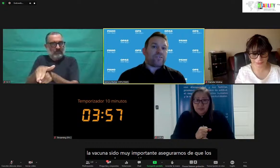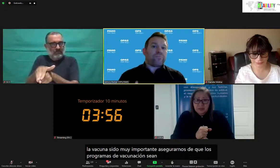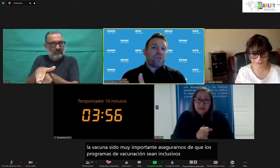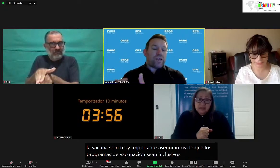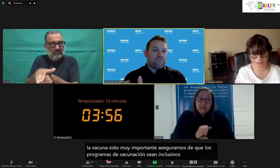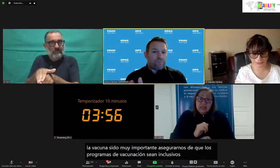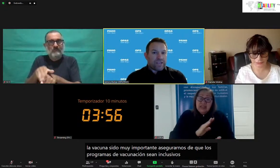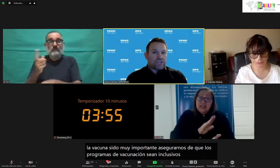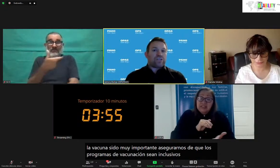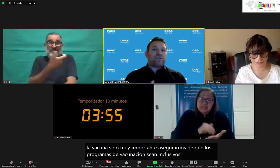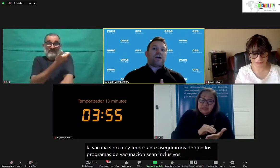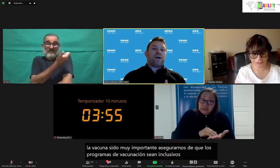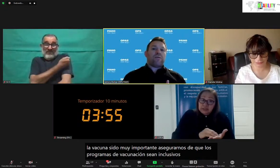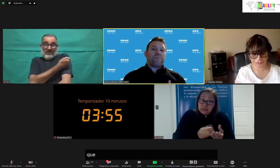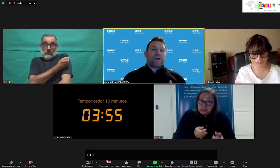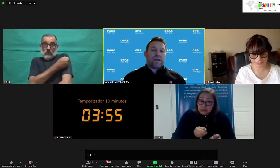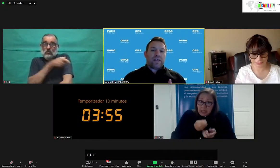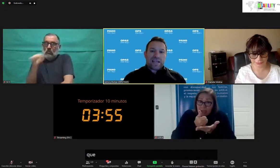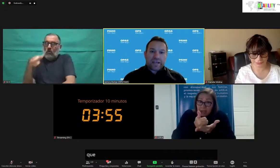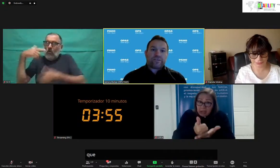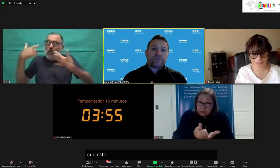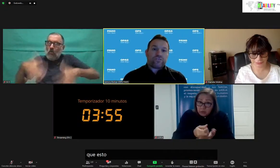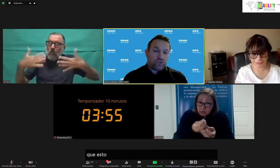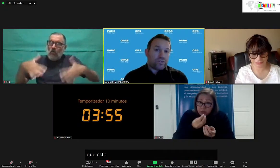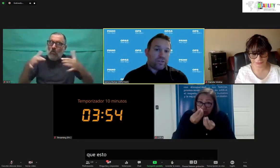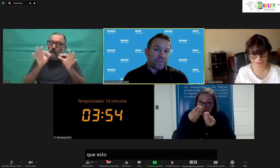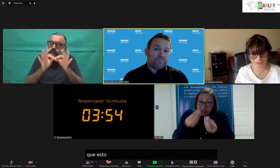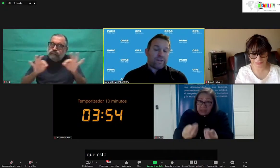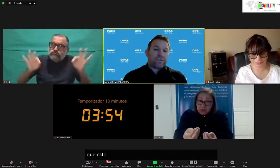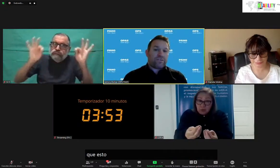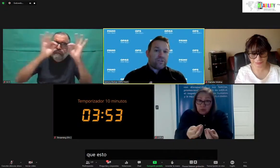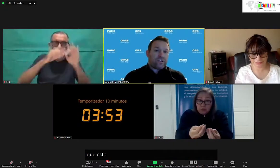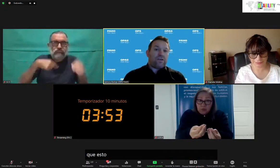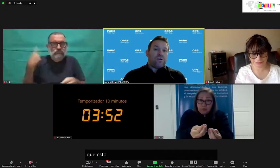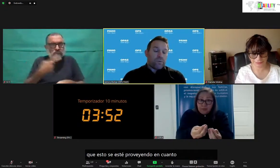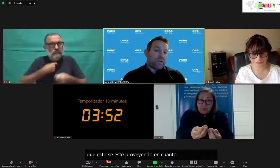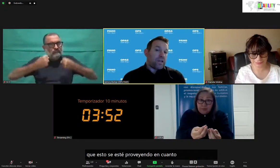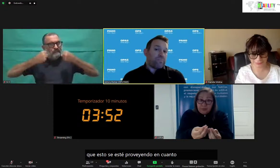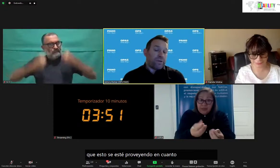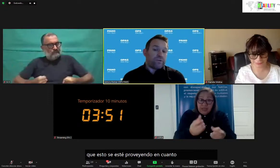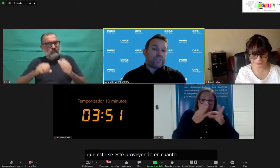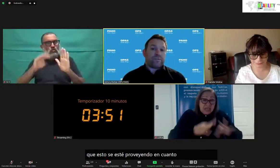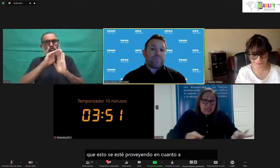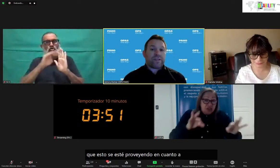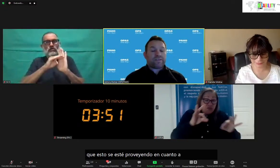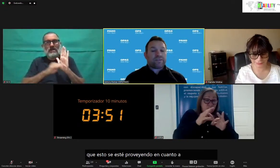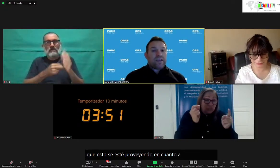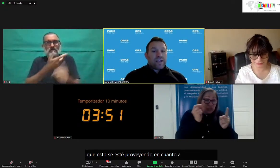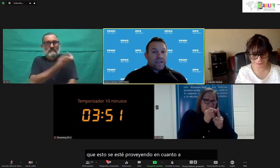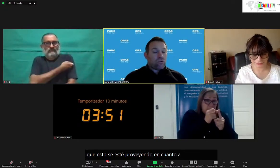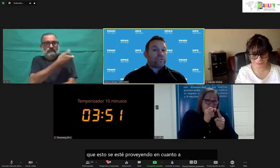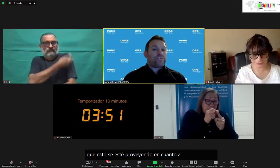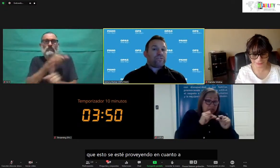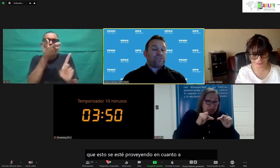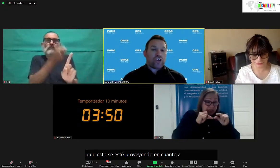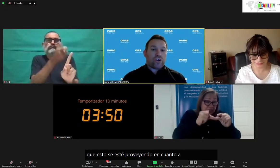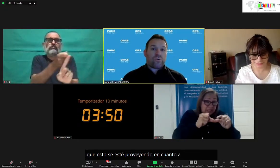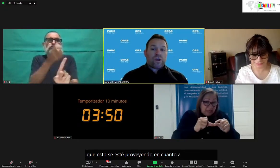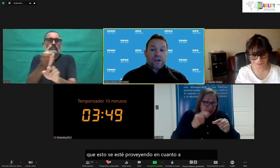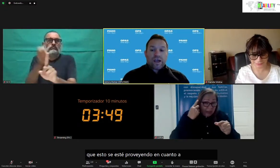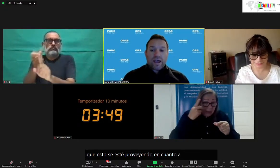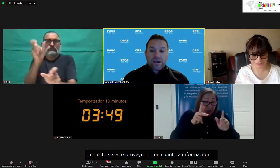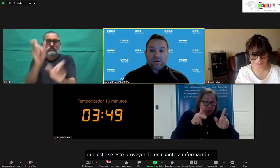accessible information um and guidance to the disabil to the population of people with disabilities in order to